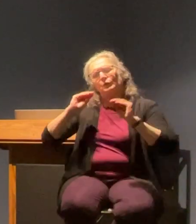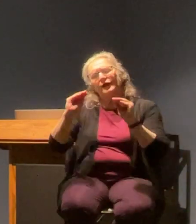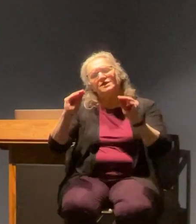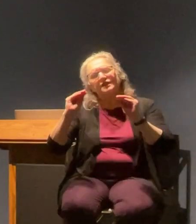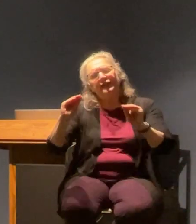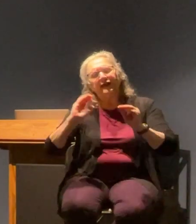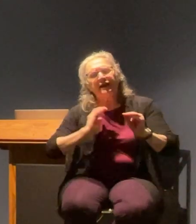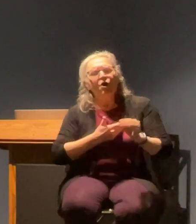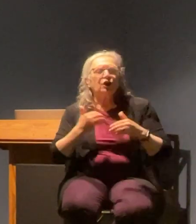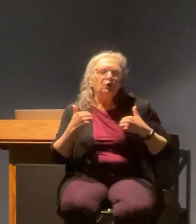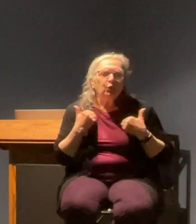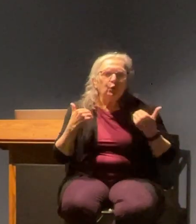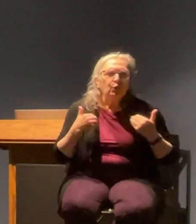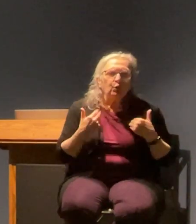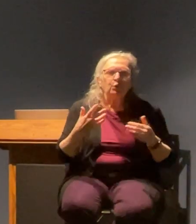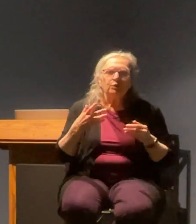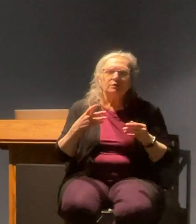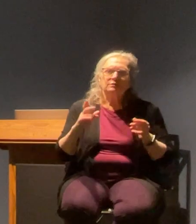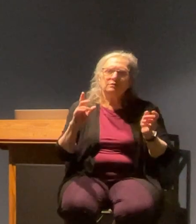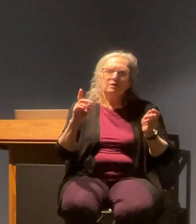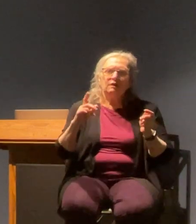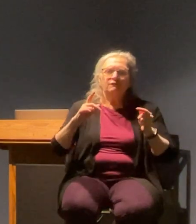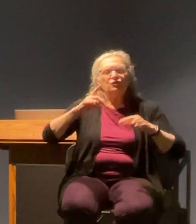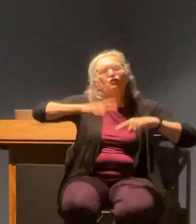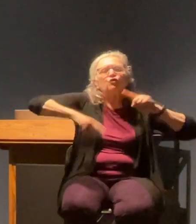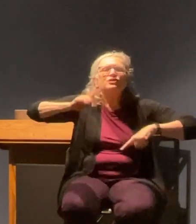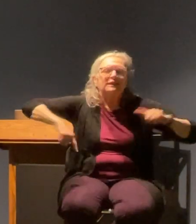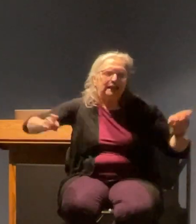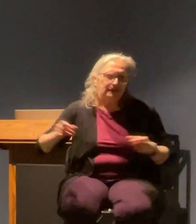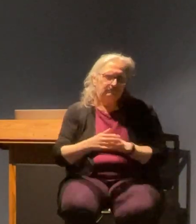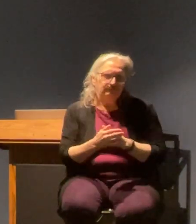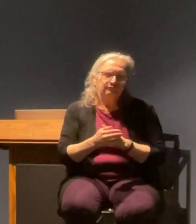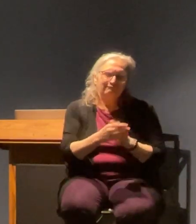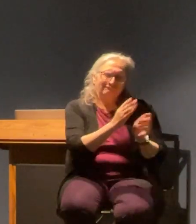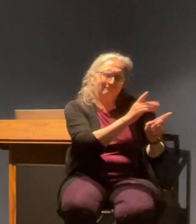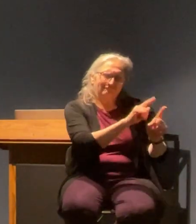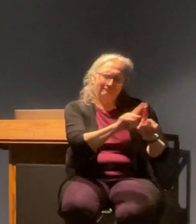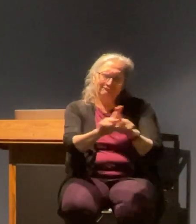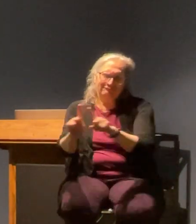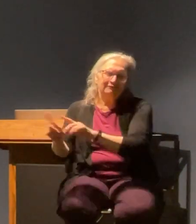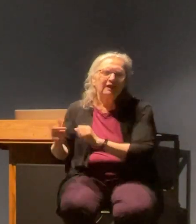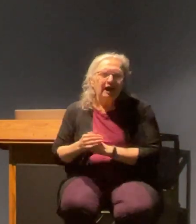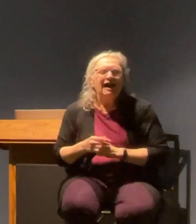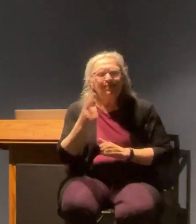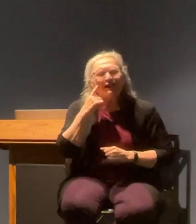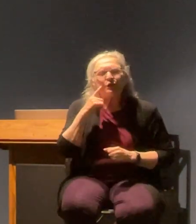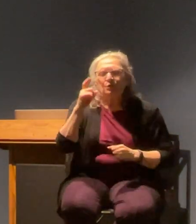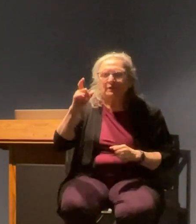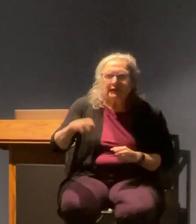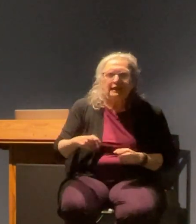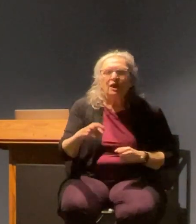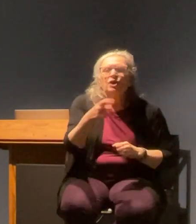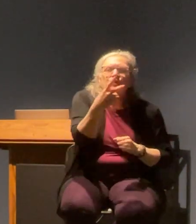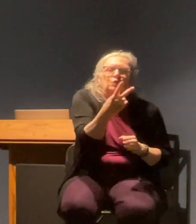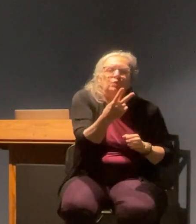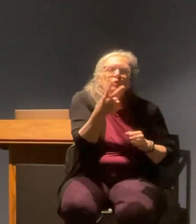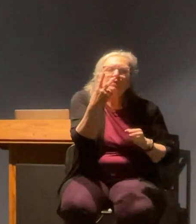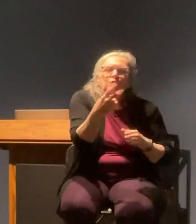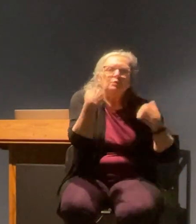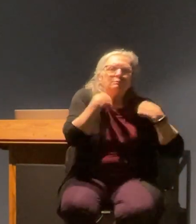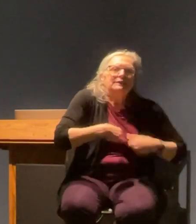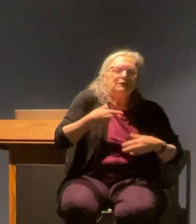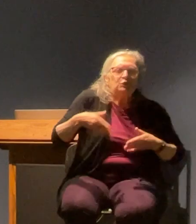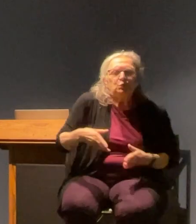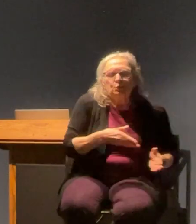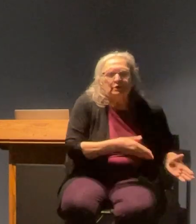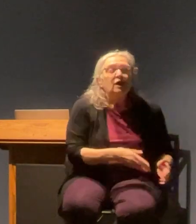people of diversifying. I'm a big component of diversity, so I always say you have to have at least two-piece suits in your closet, then have sweatsuits